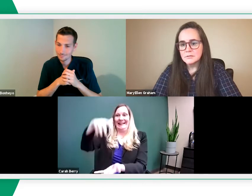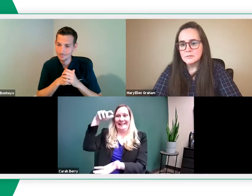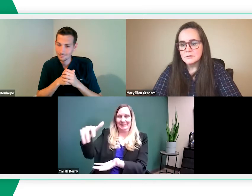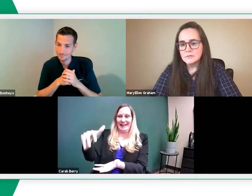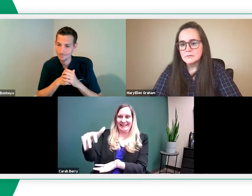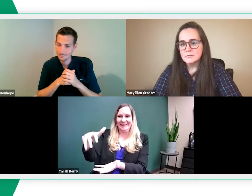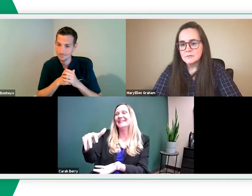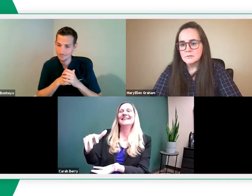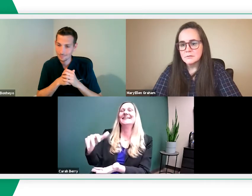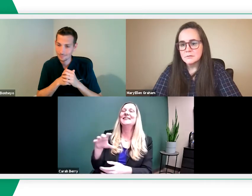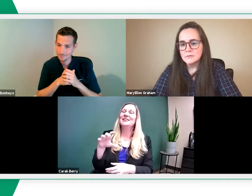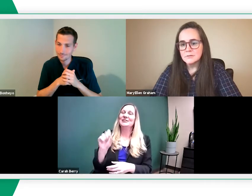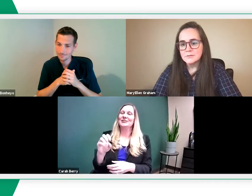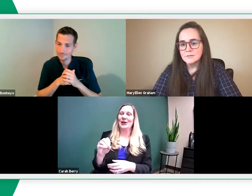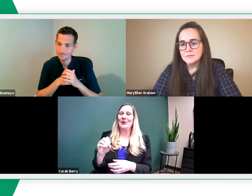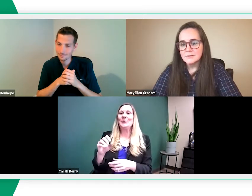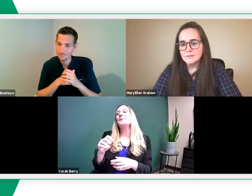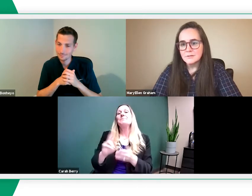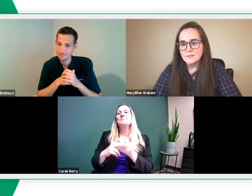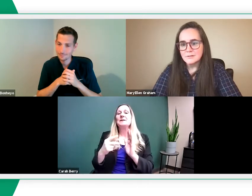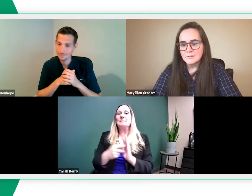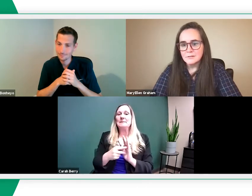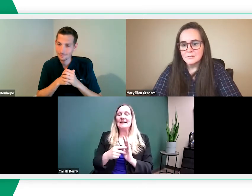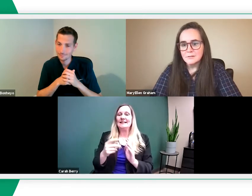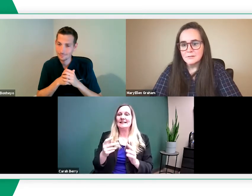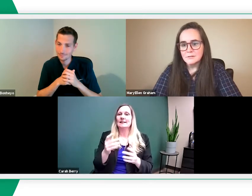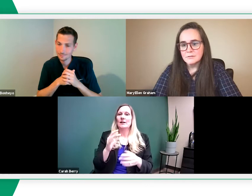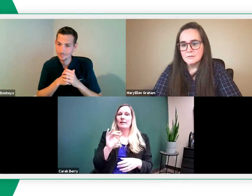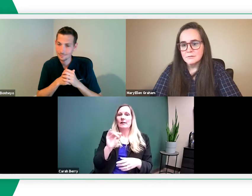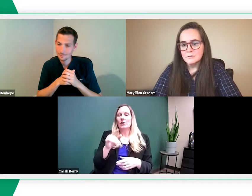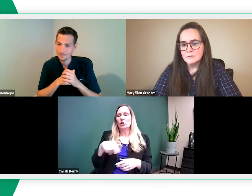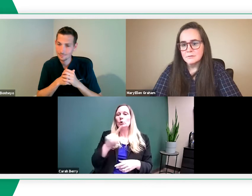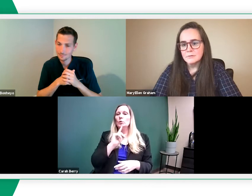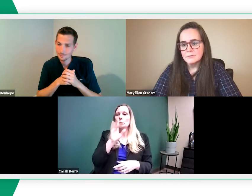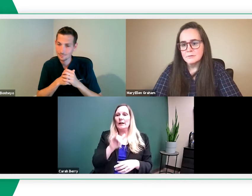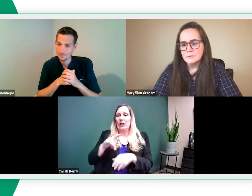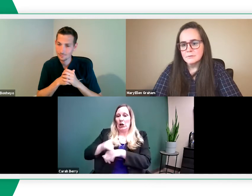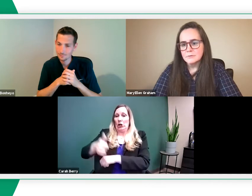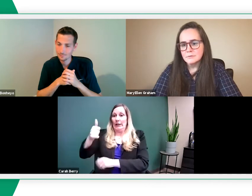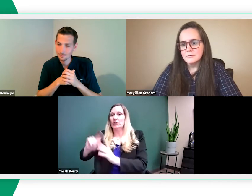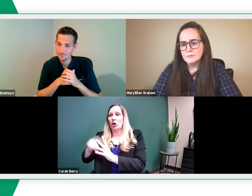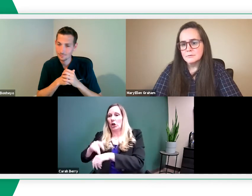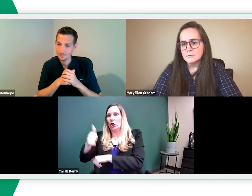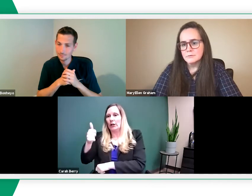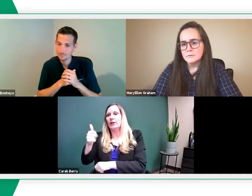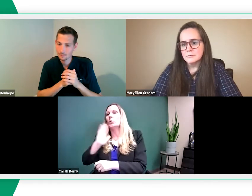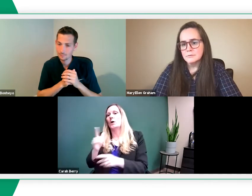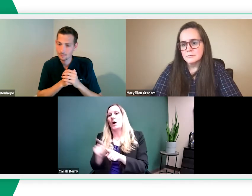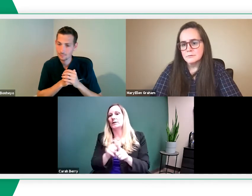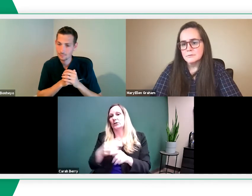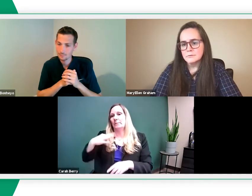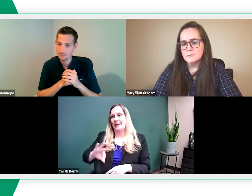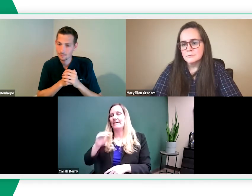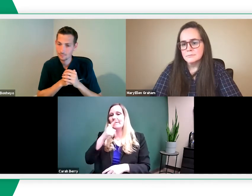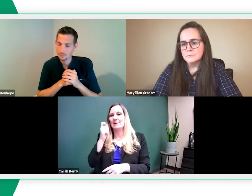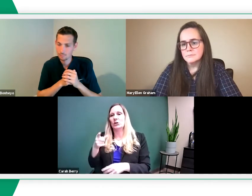And they look and think they're rich, but then they realize later they can't afford it. So the